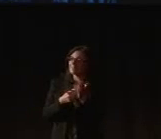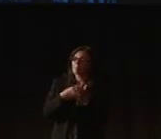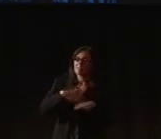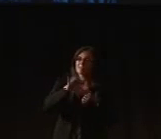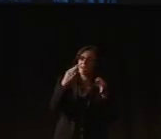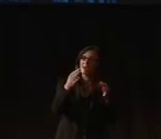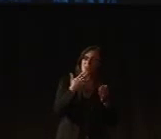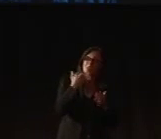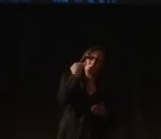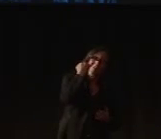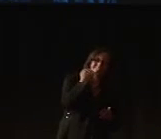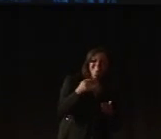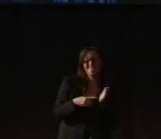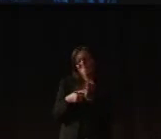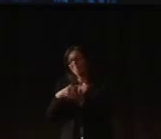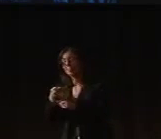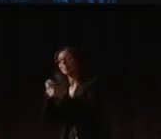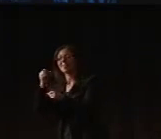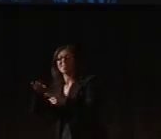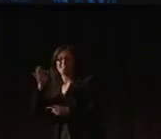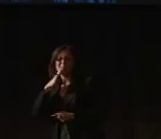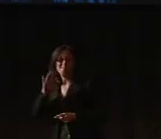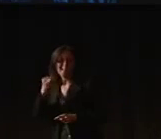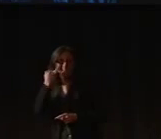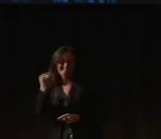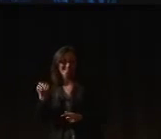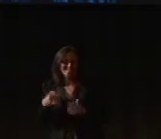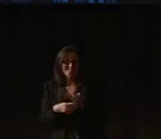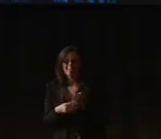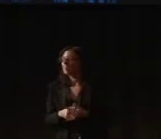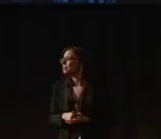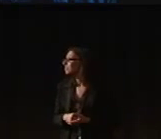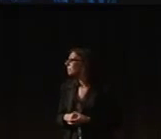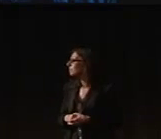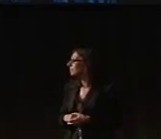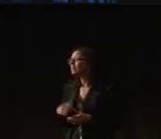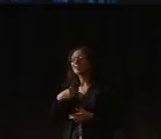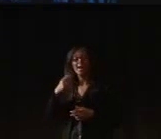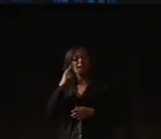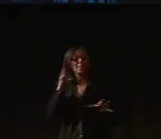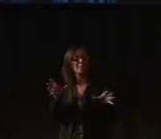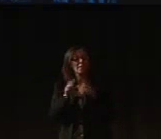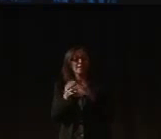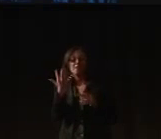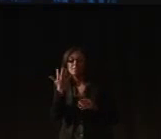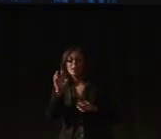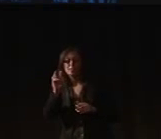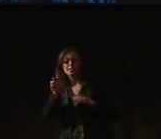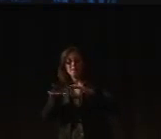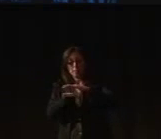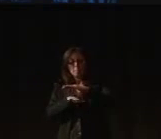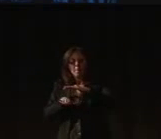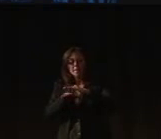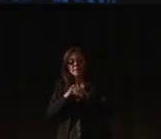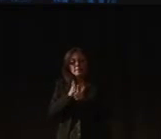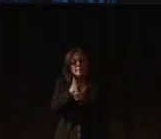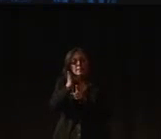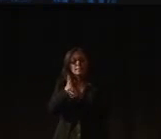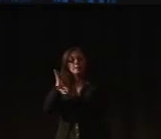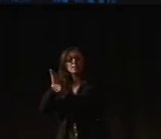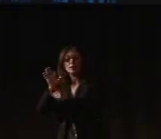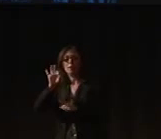it was said, I think it's still true, that there are about 5 or 6 basic strains of influenza